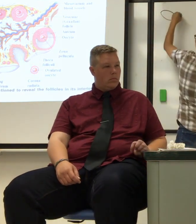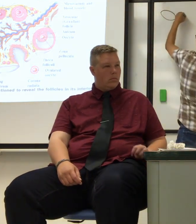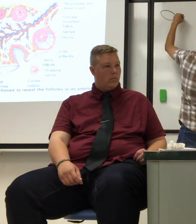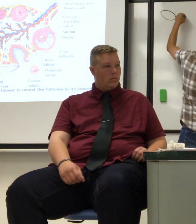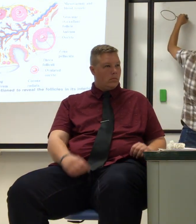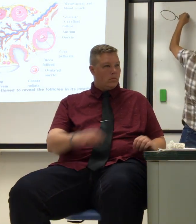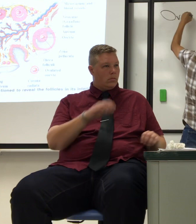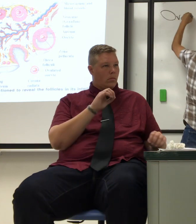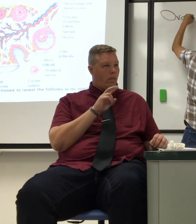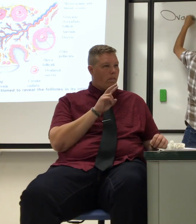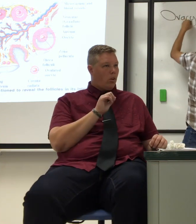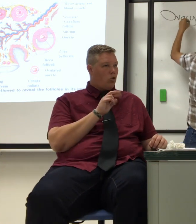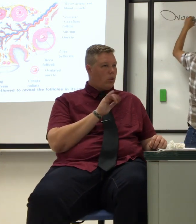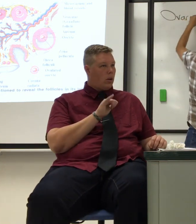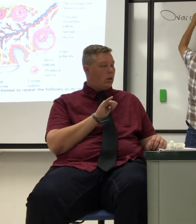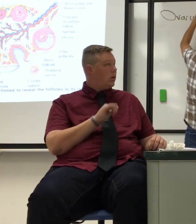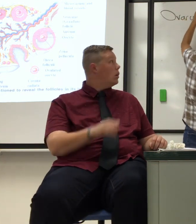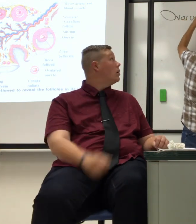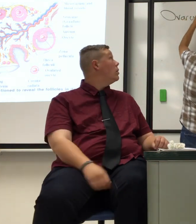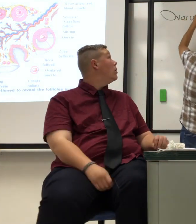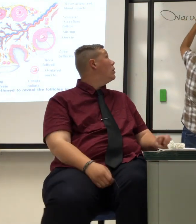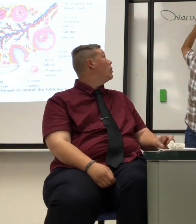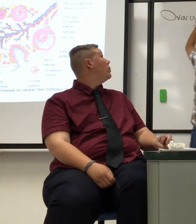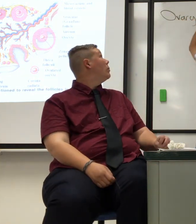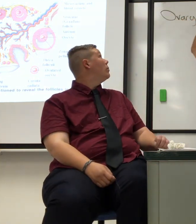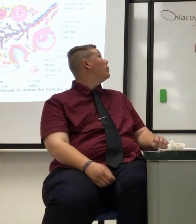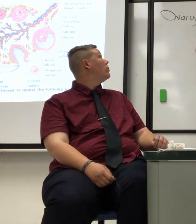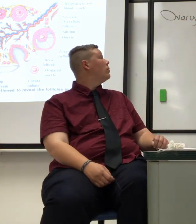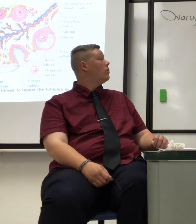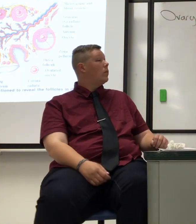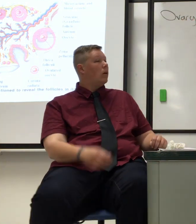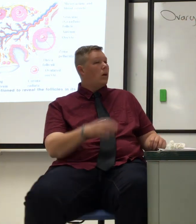ovary. We're talking about follicular development.